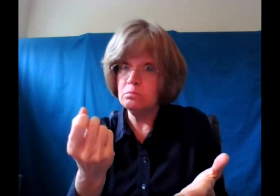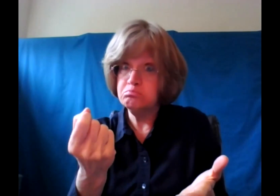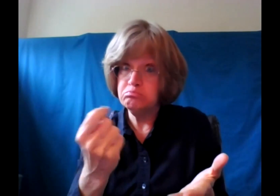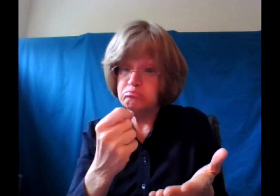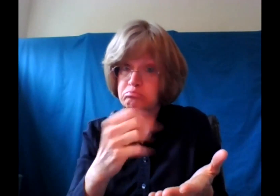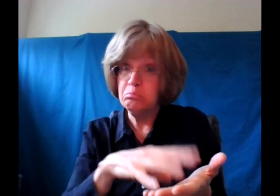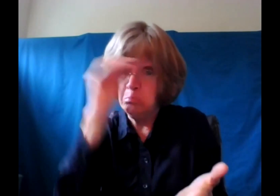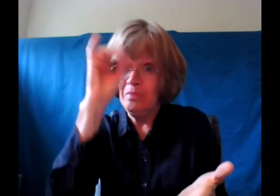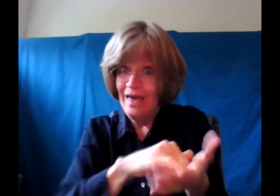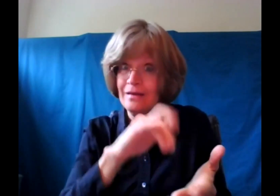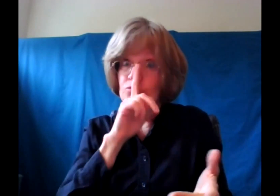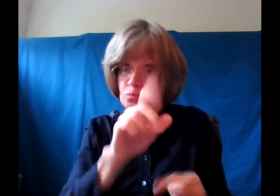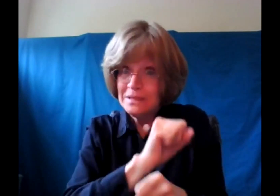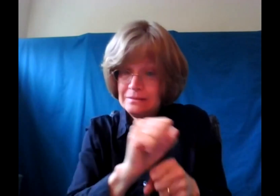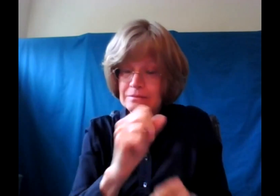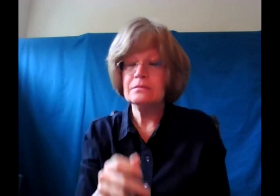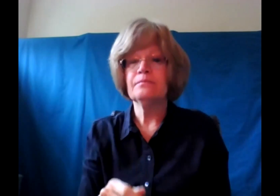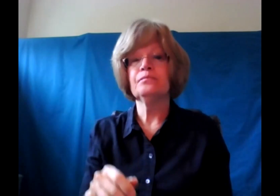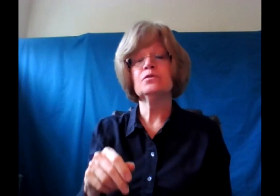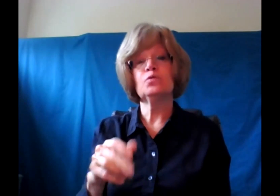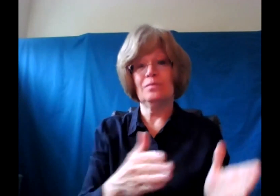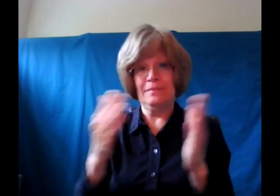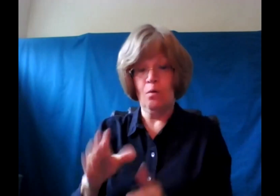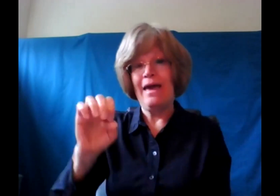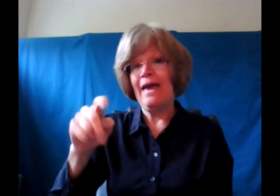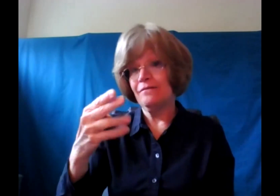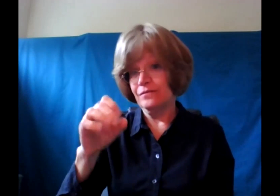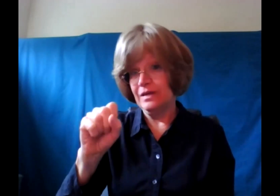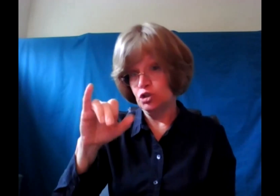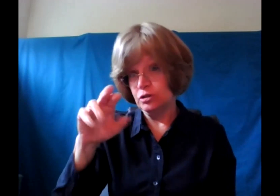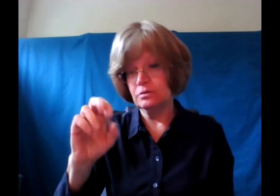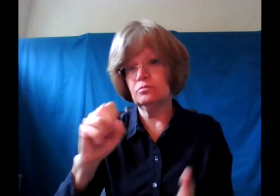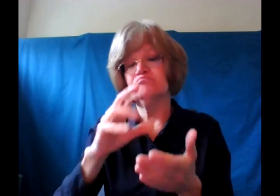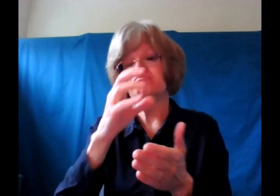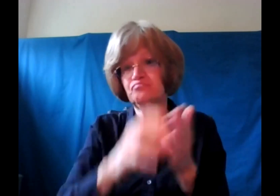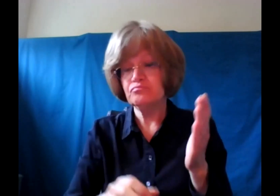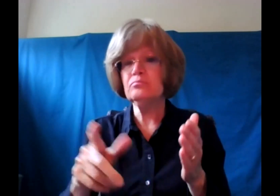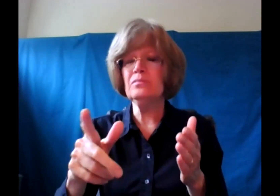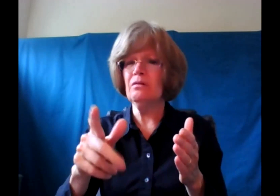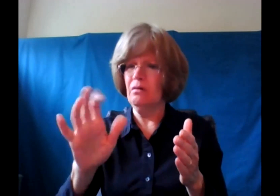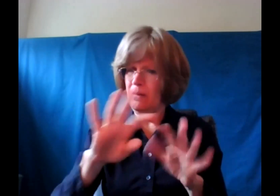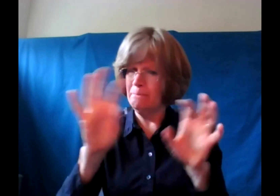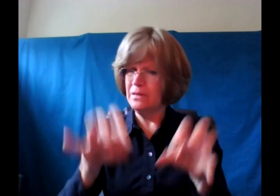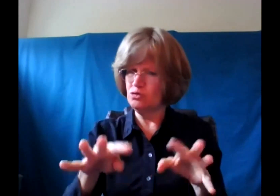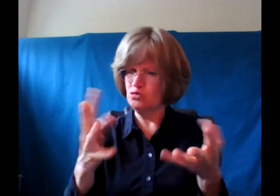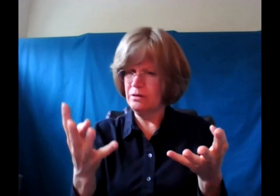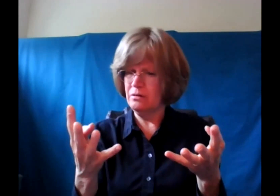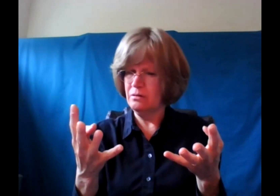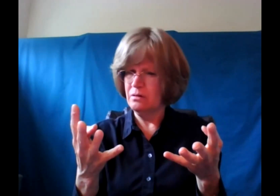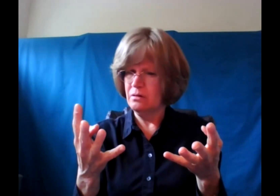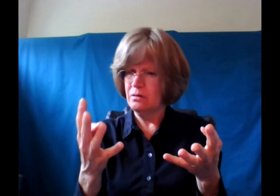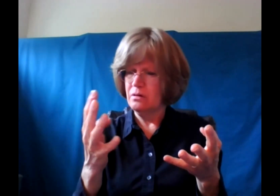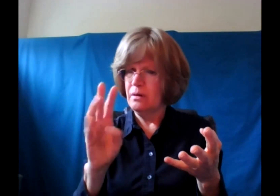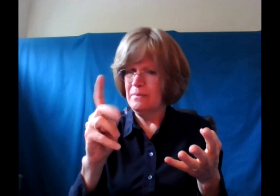And in these passages, the mystery that is spoken of is not just that the